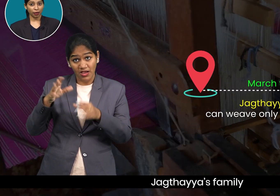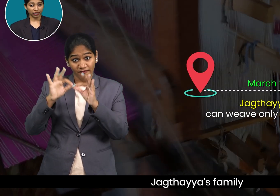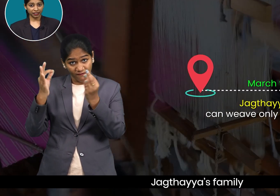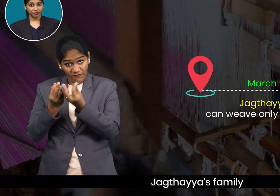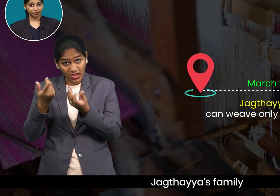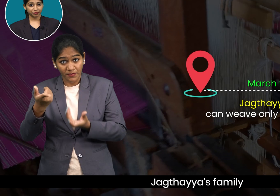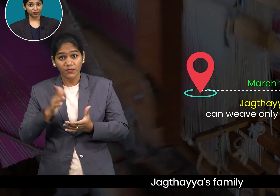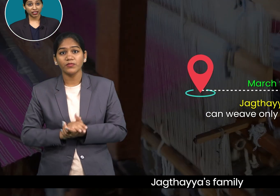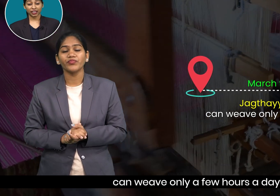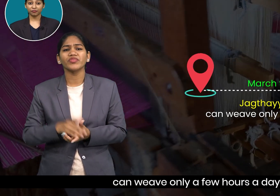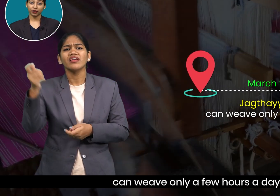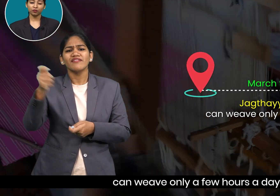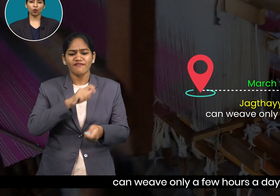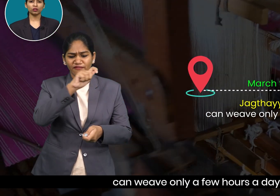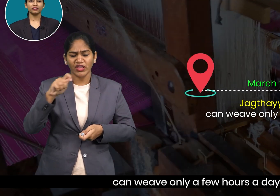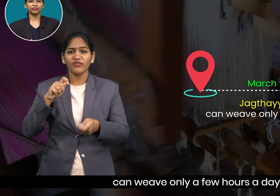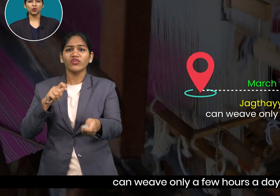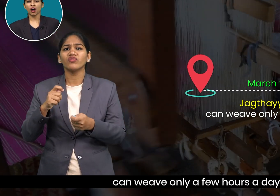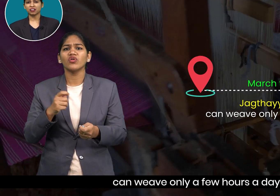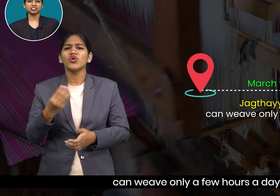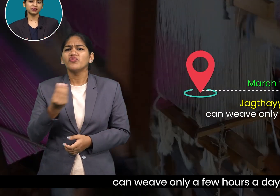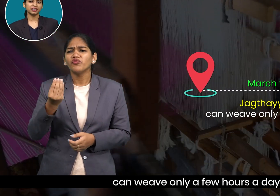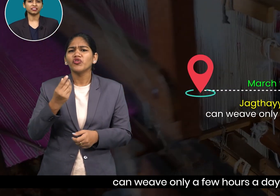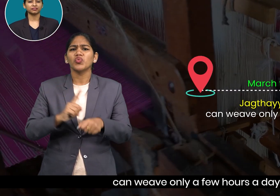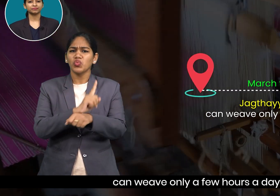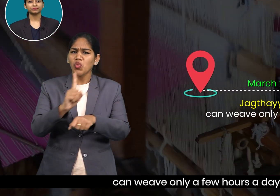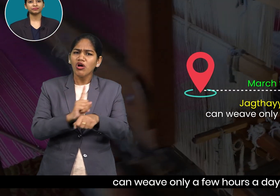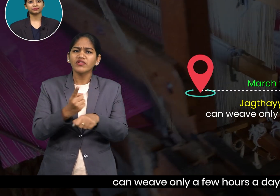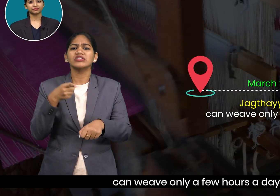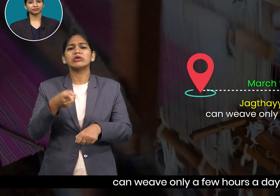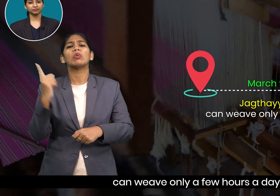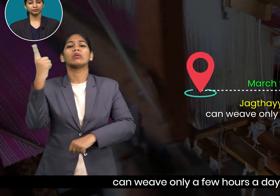Jagataya's family can weave only a few hours a day